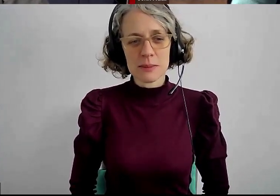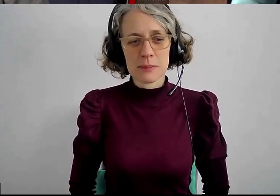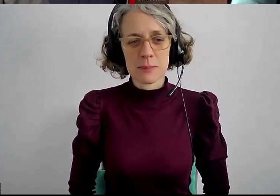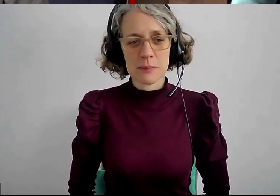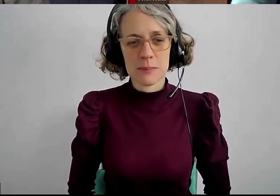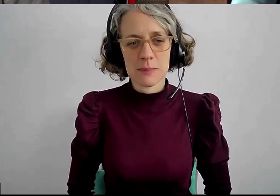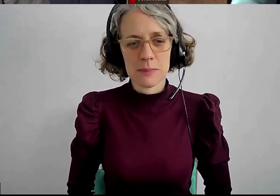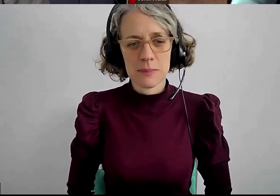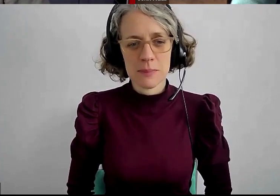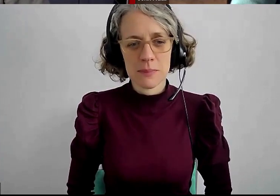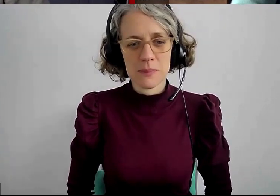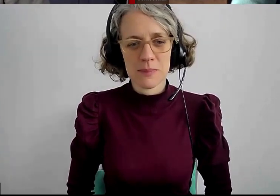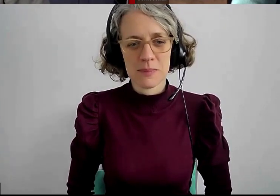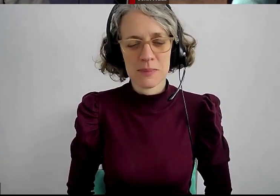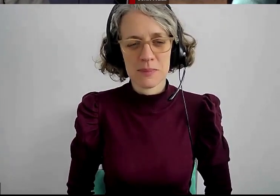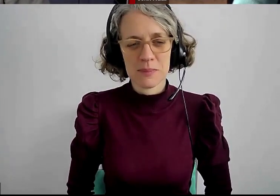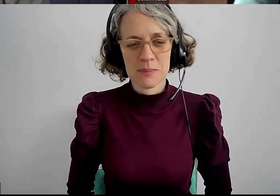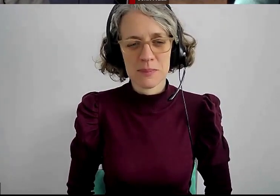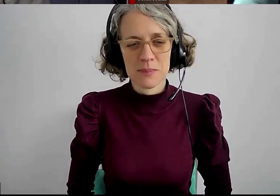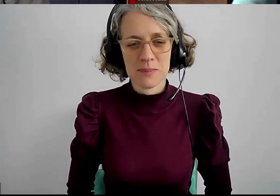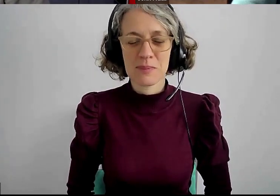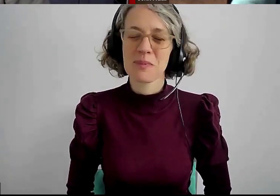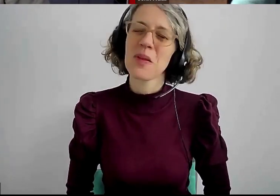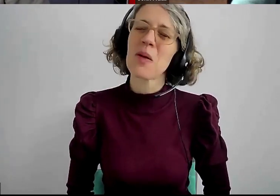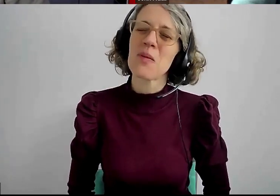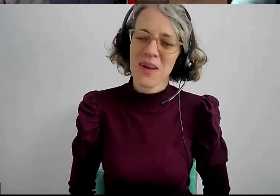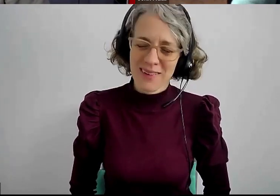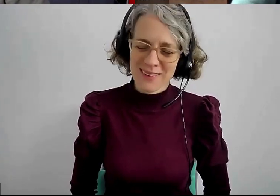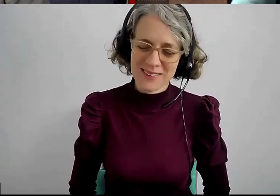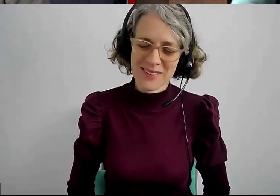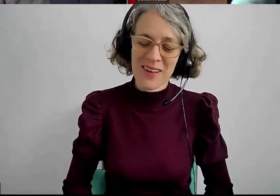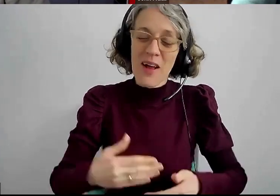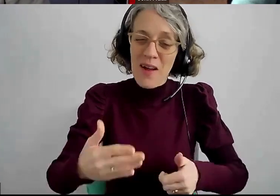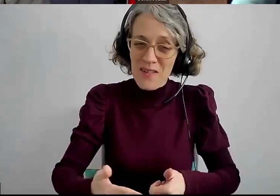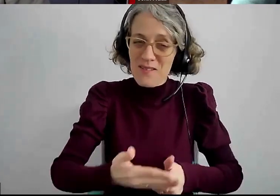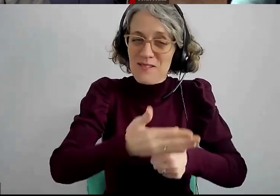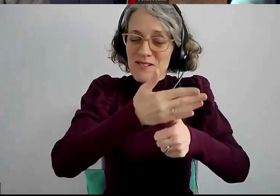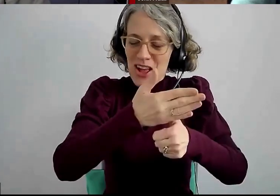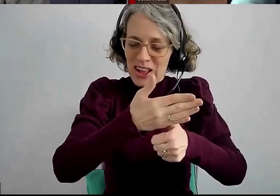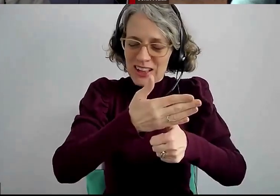responsibility? Well, first, let me say that